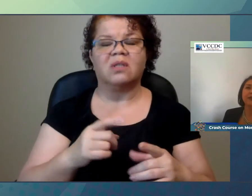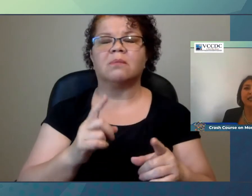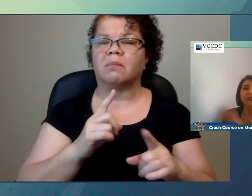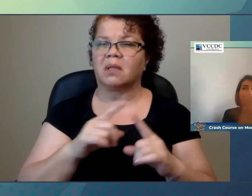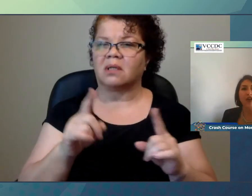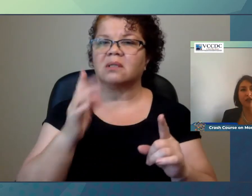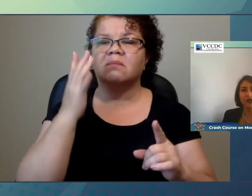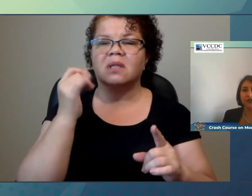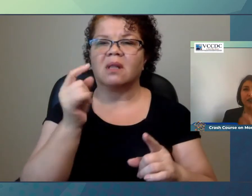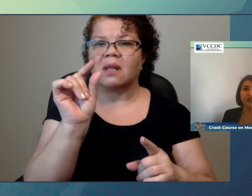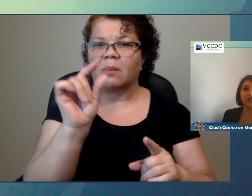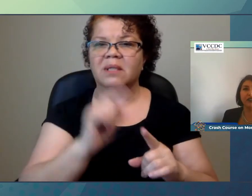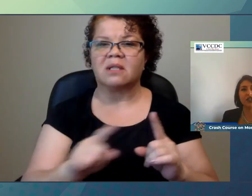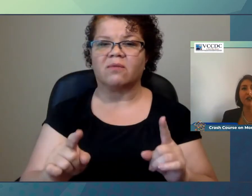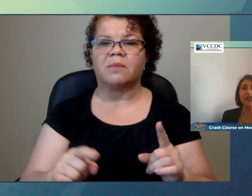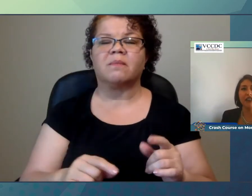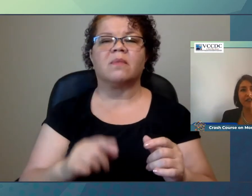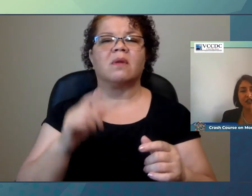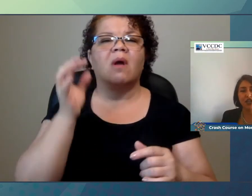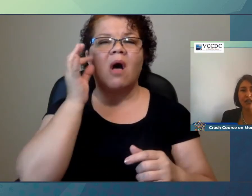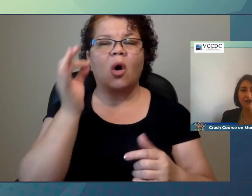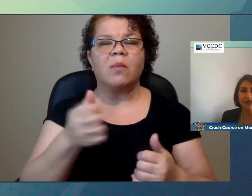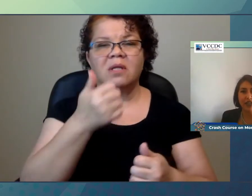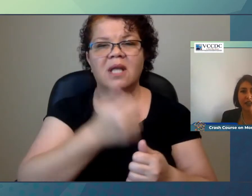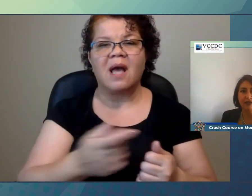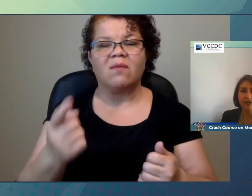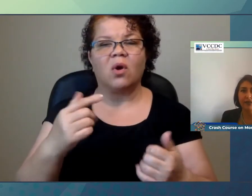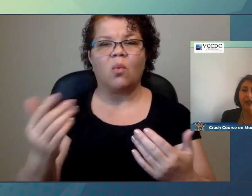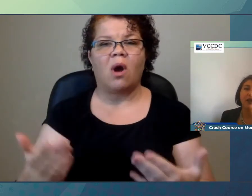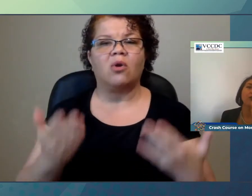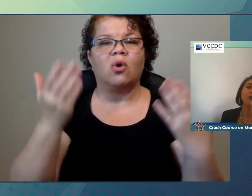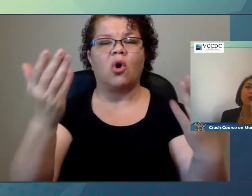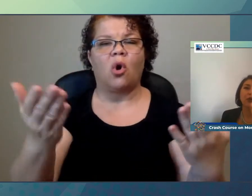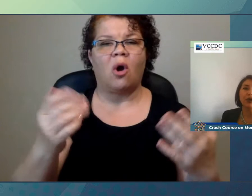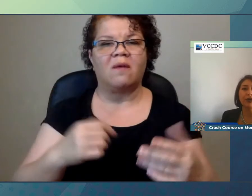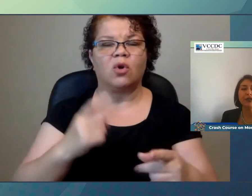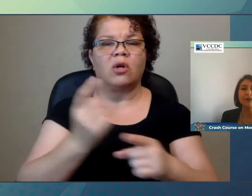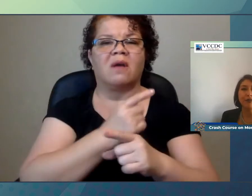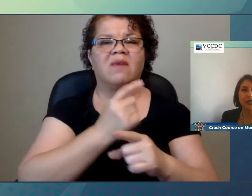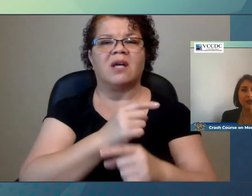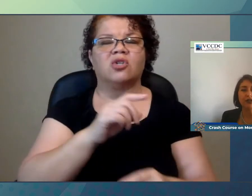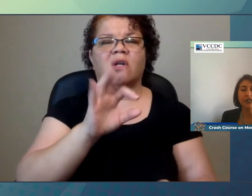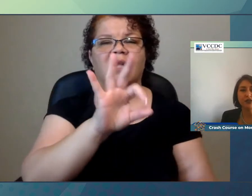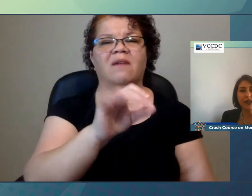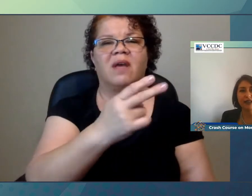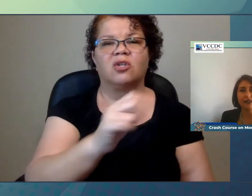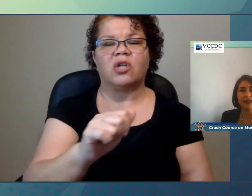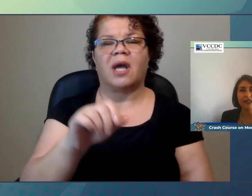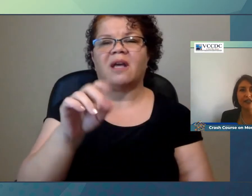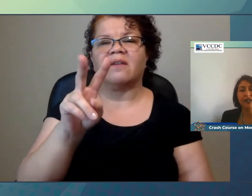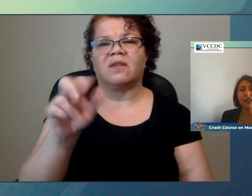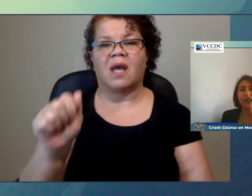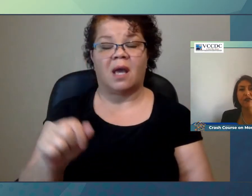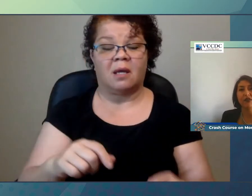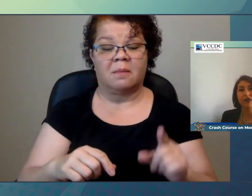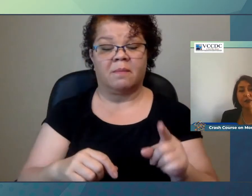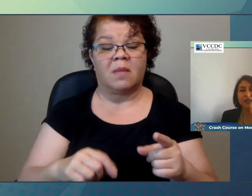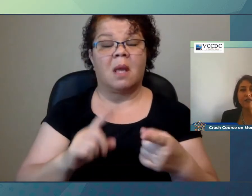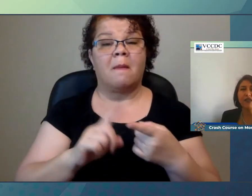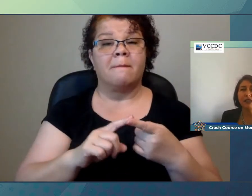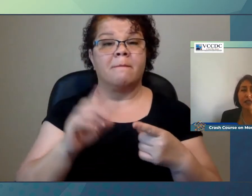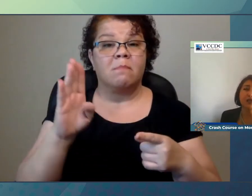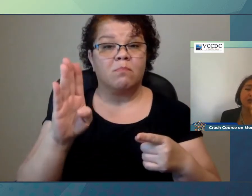Almost everybody offers a conventional, an FHA, and a VA. Brokers, bankers, and direct lenders can